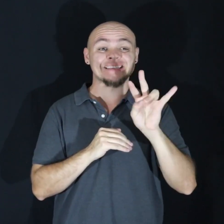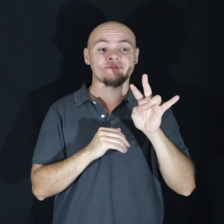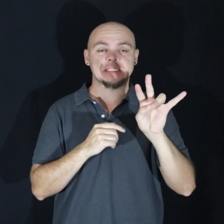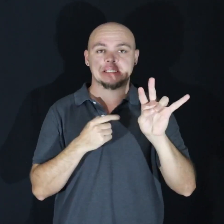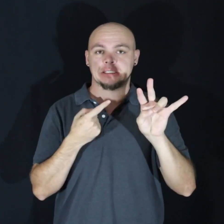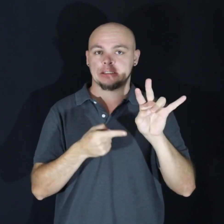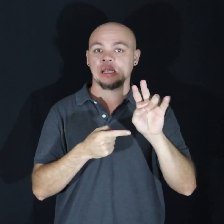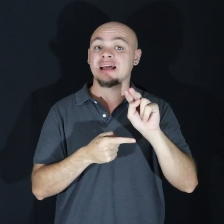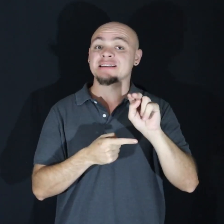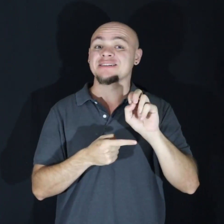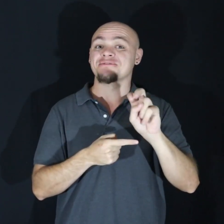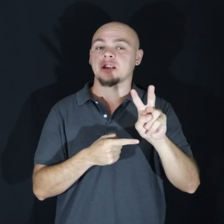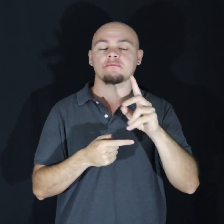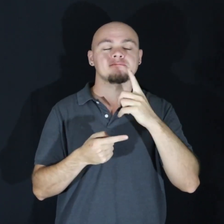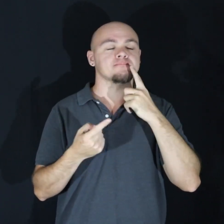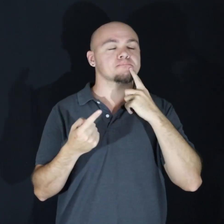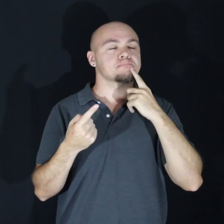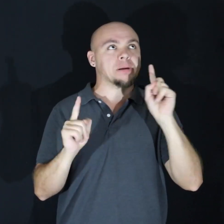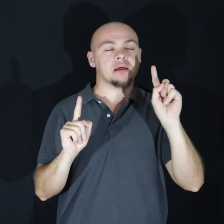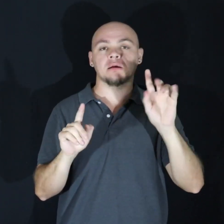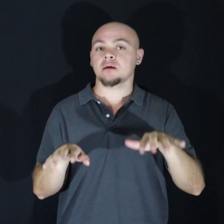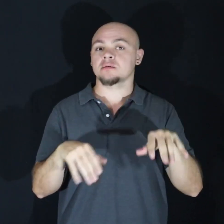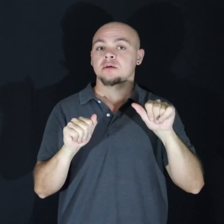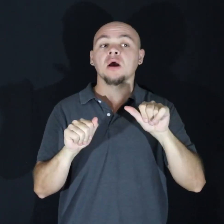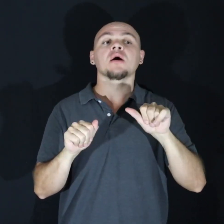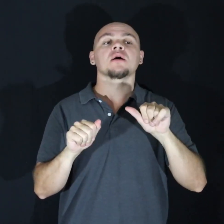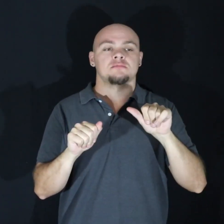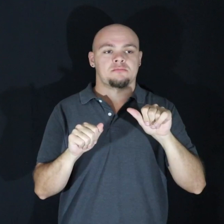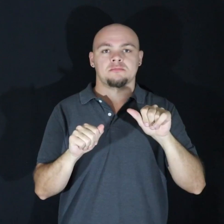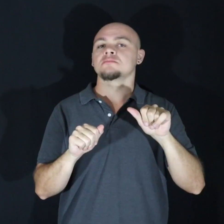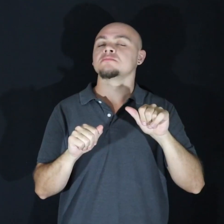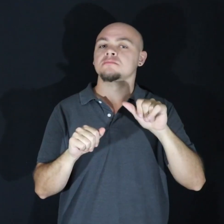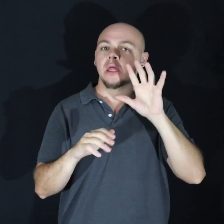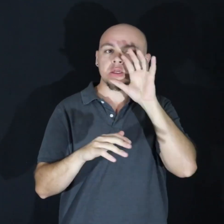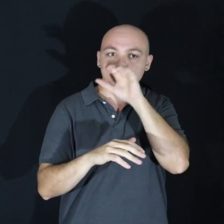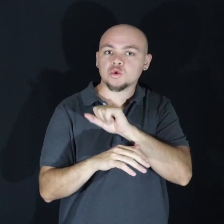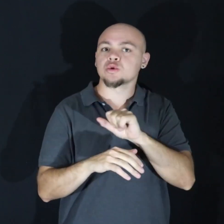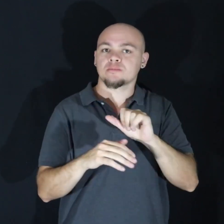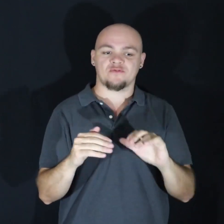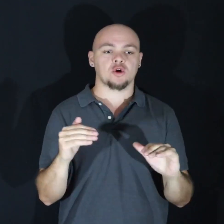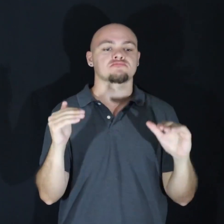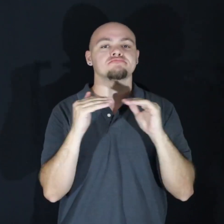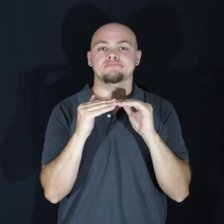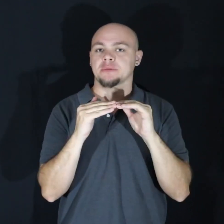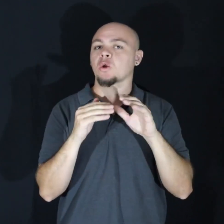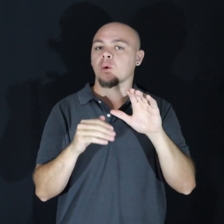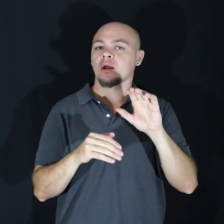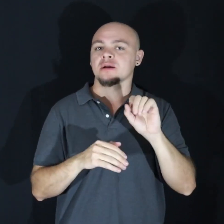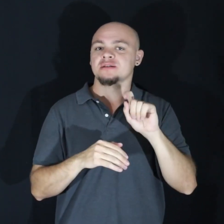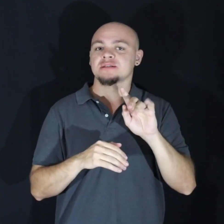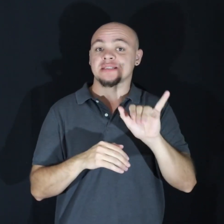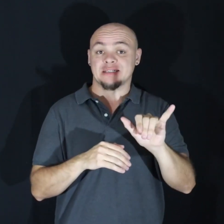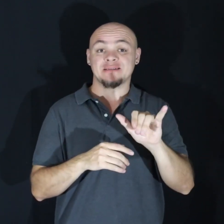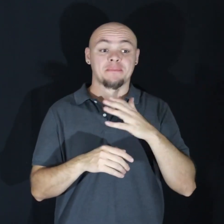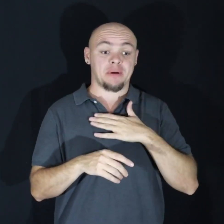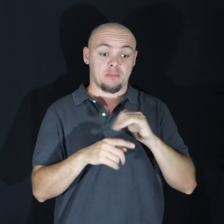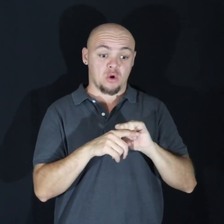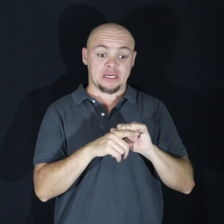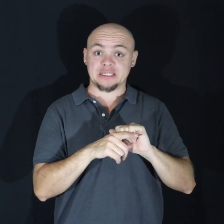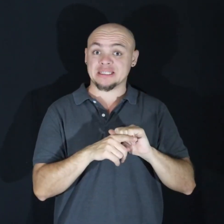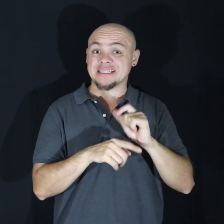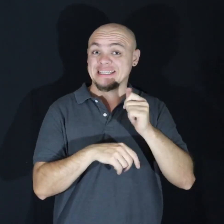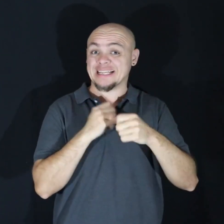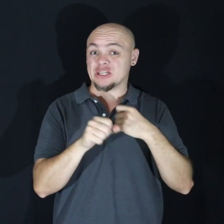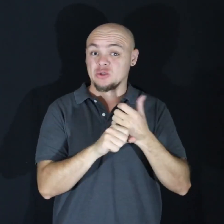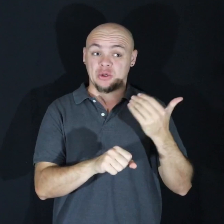that Nevada finally adopted a presumption for joint physical custody. When I began my practice, and until 10 years ago, the best